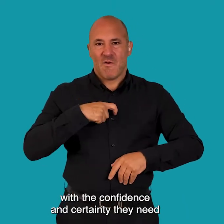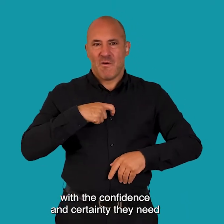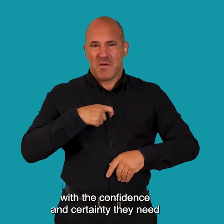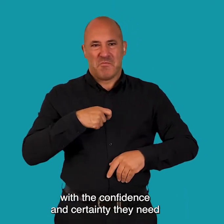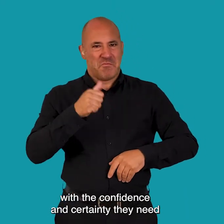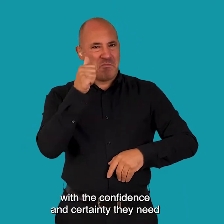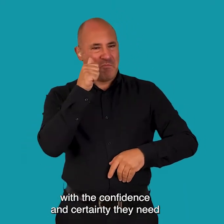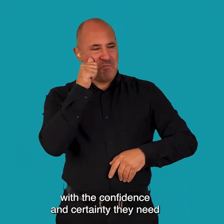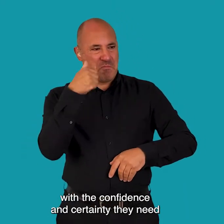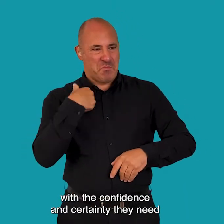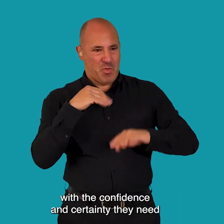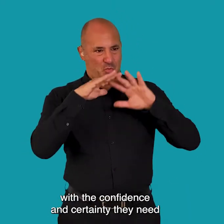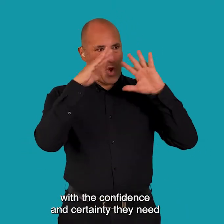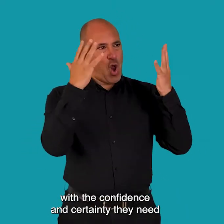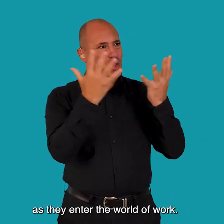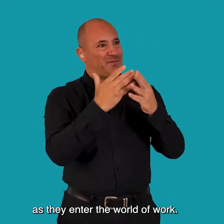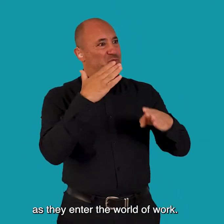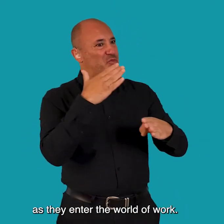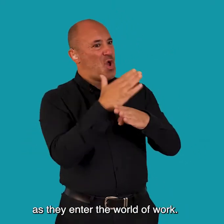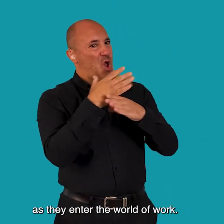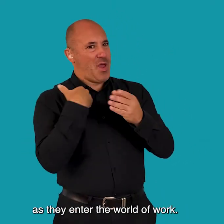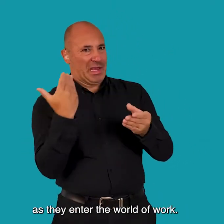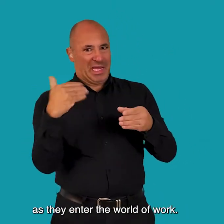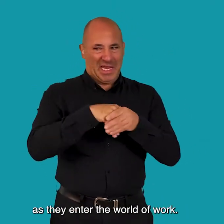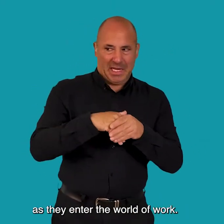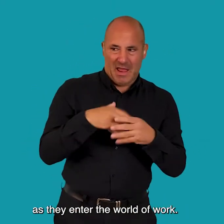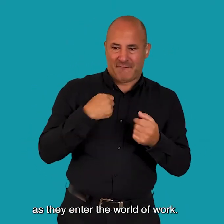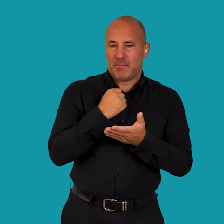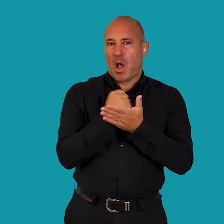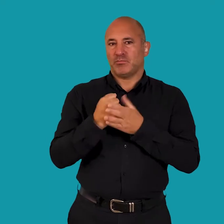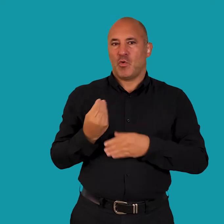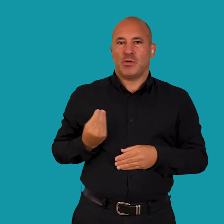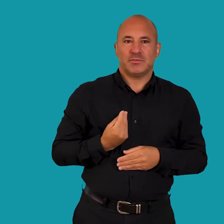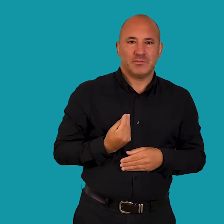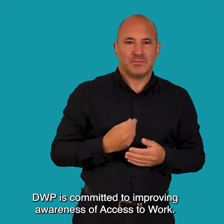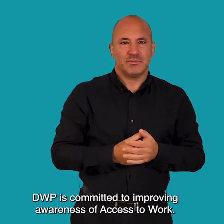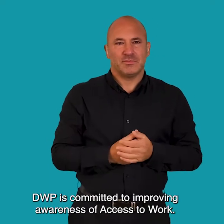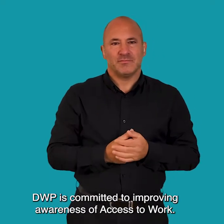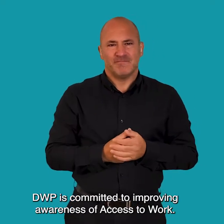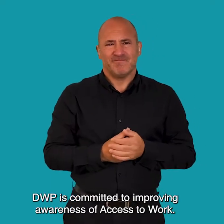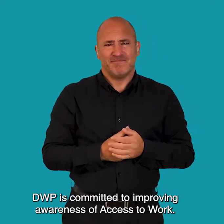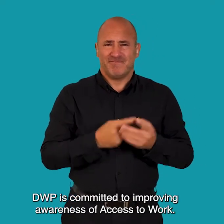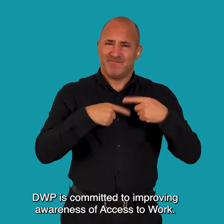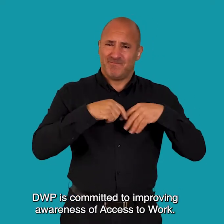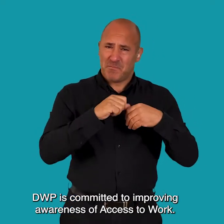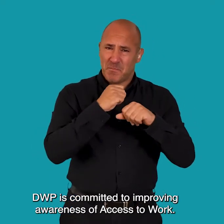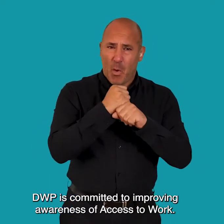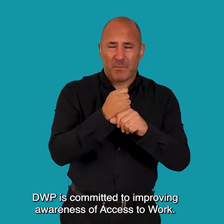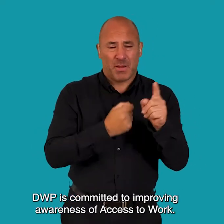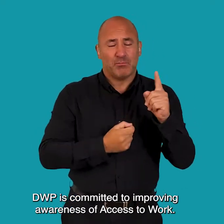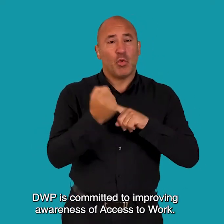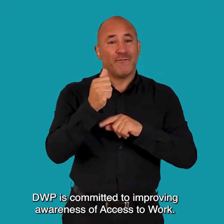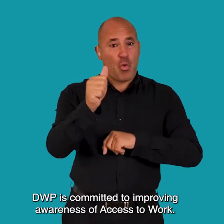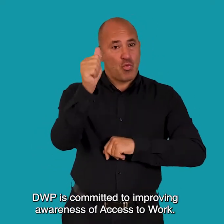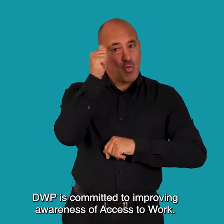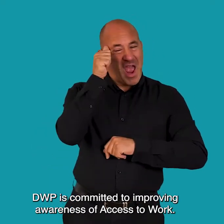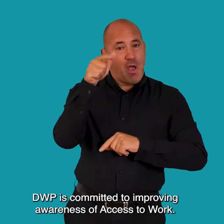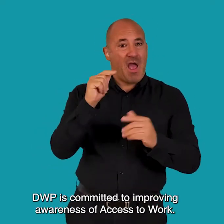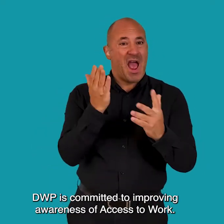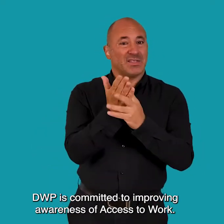and certainty they need as they enter the world of work. DWP is committed to improving awareness of access to